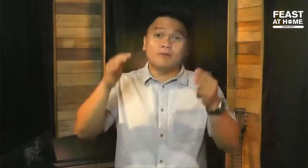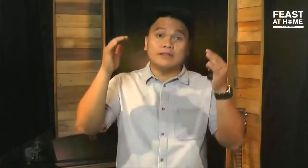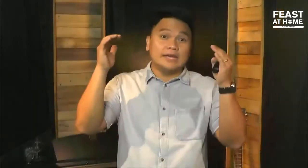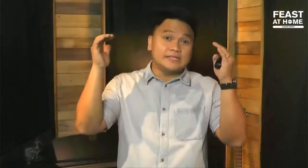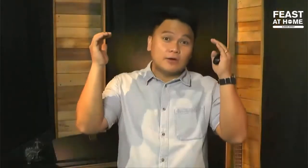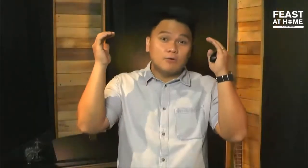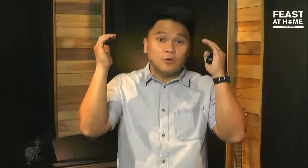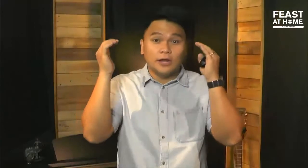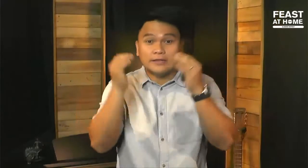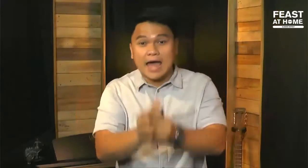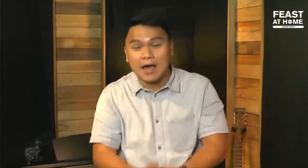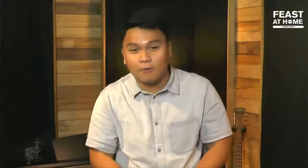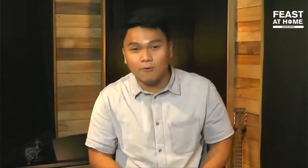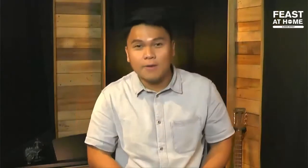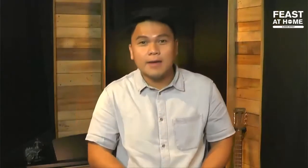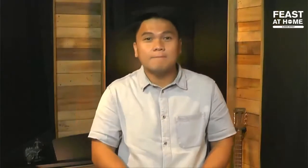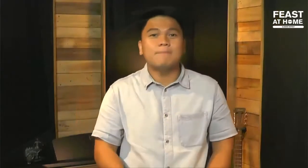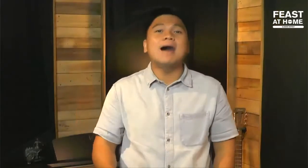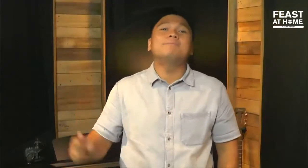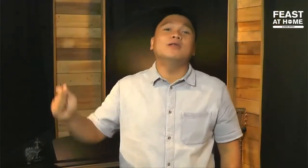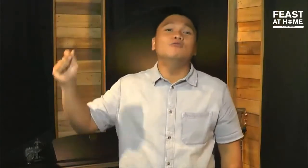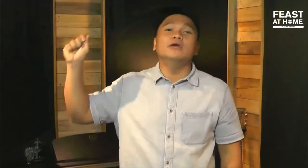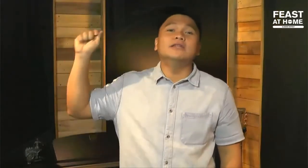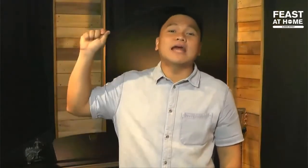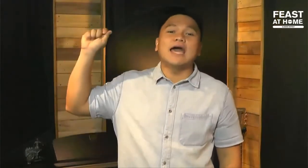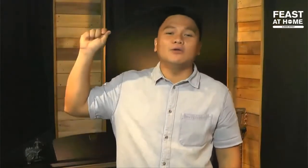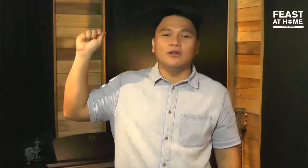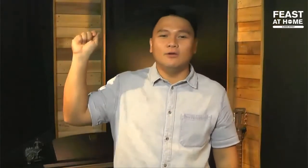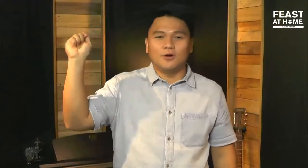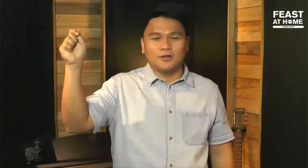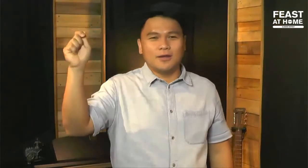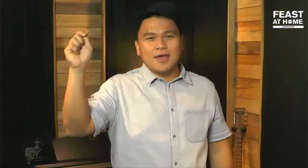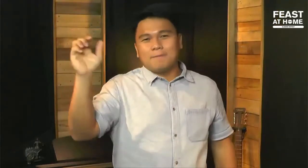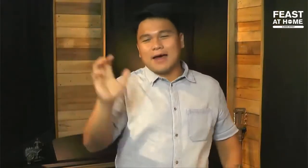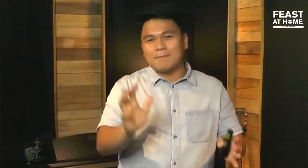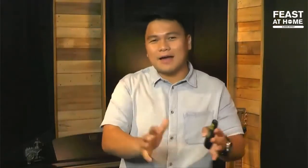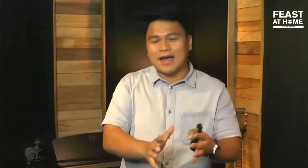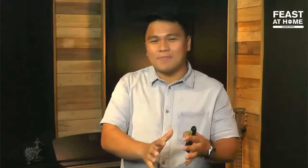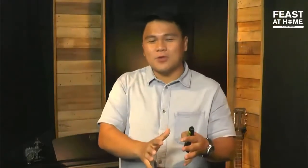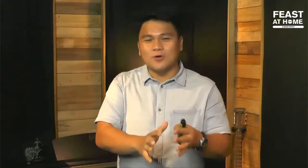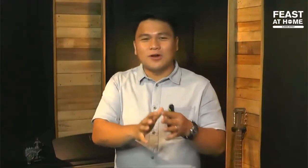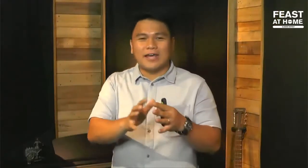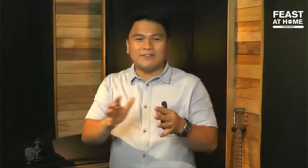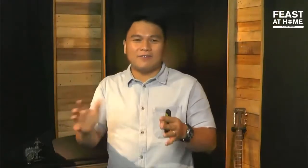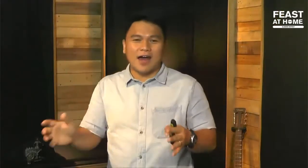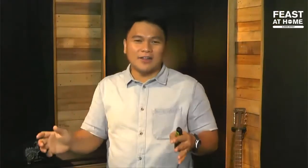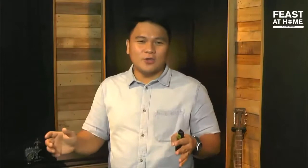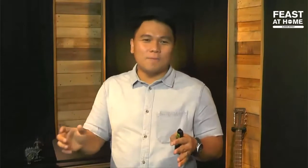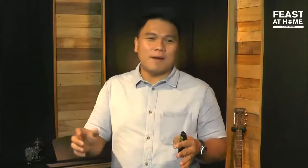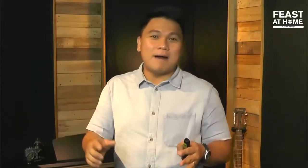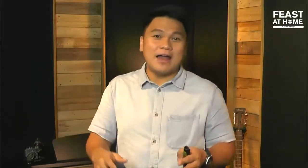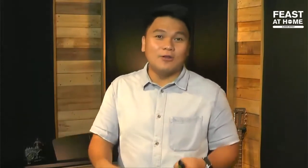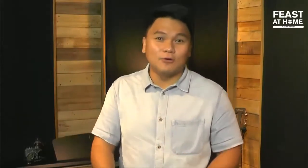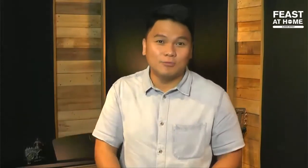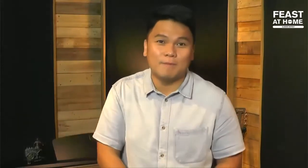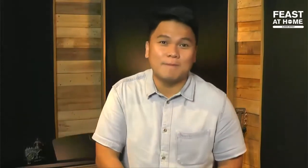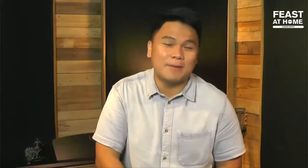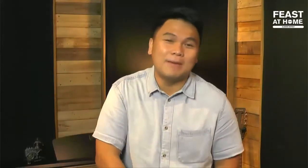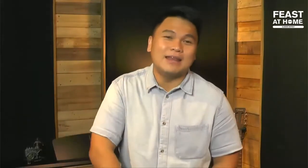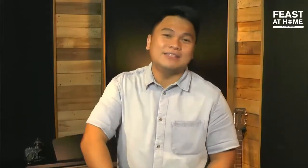sa sobrang tigas ng ulo ng tao, papaluin tayo ni Lord. Para bagang yung great flood, yung